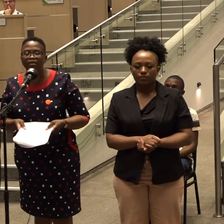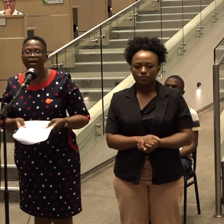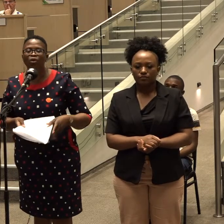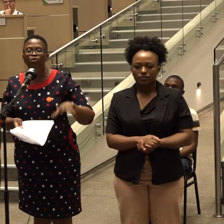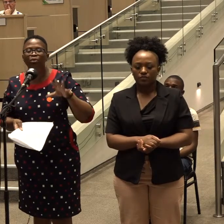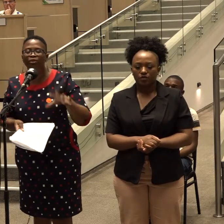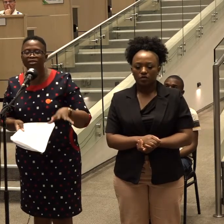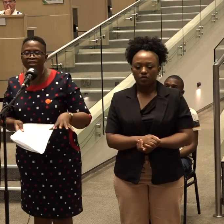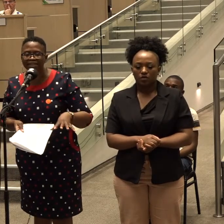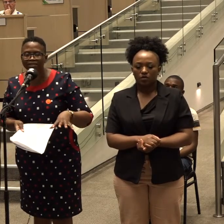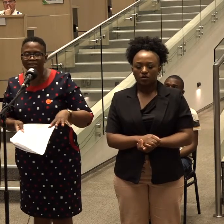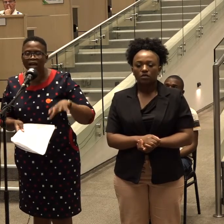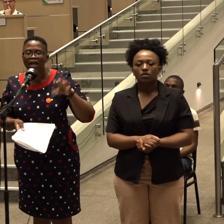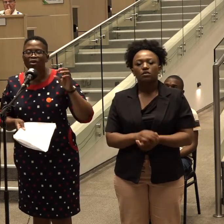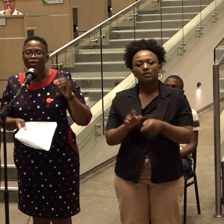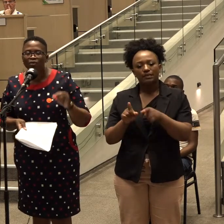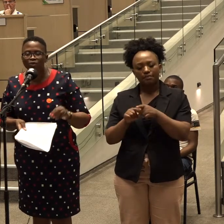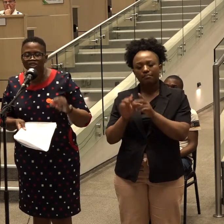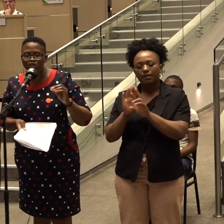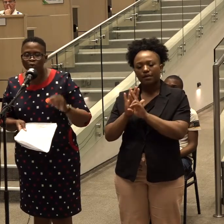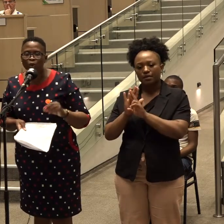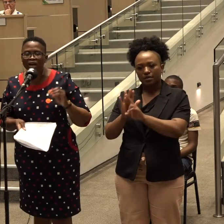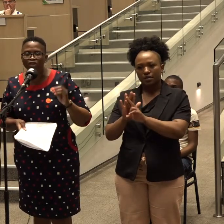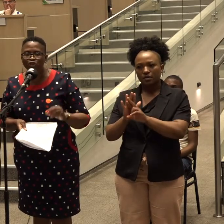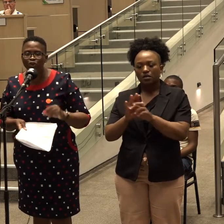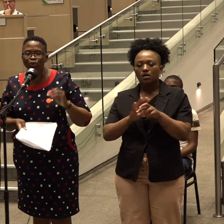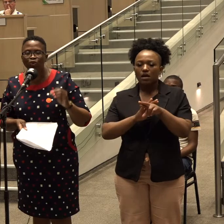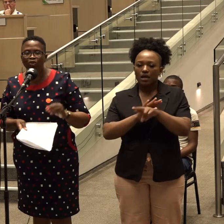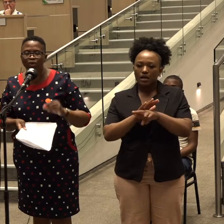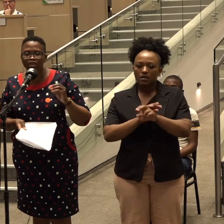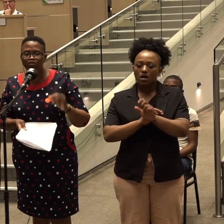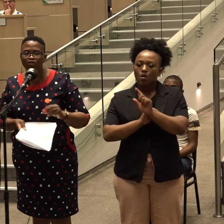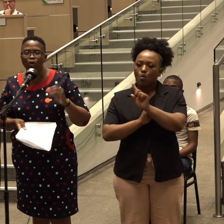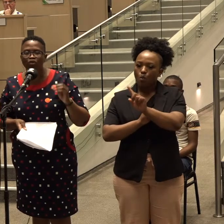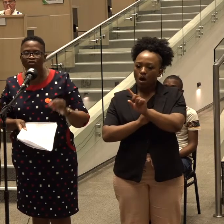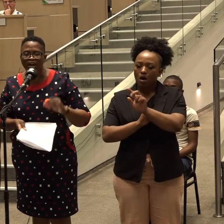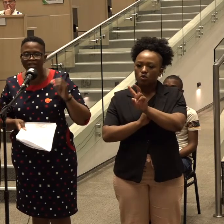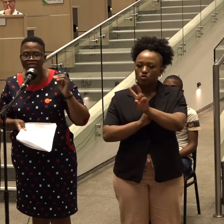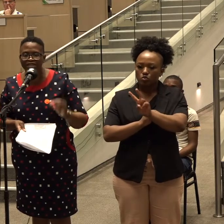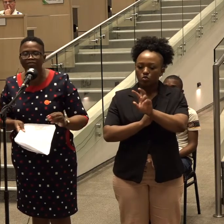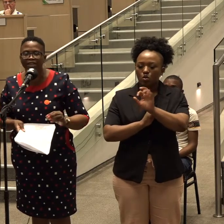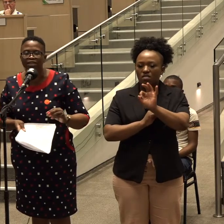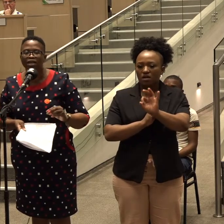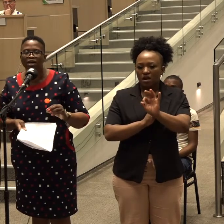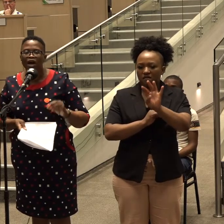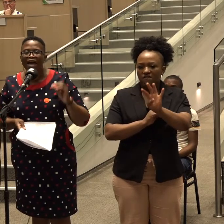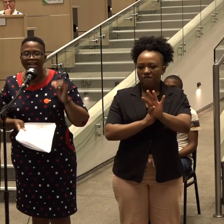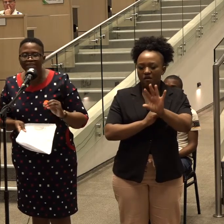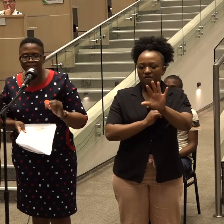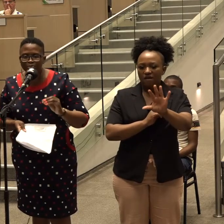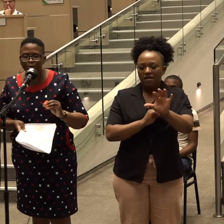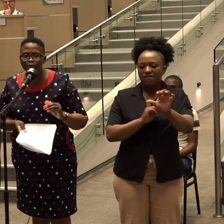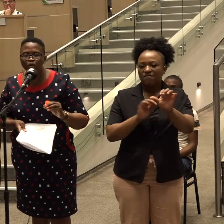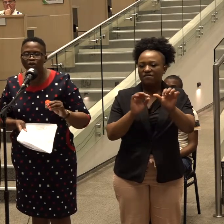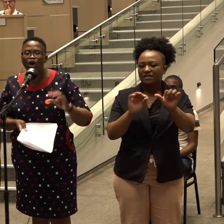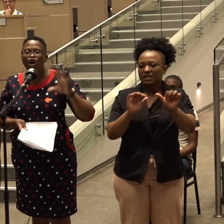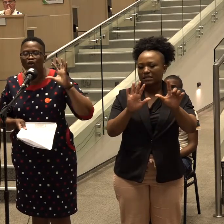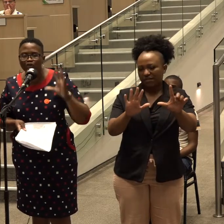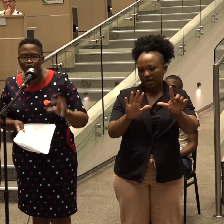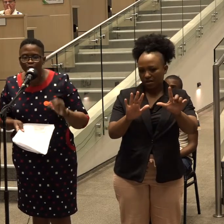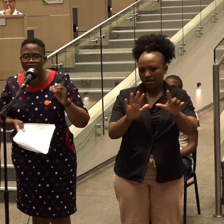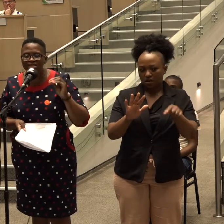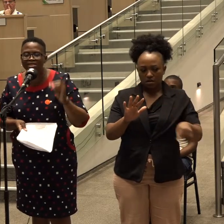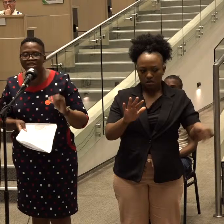then I'll represent region one two three four five seven elderly people